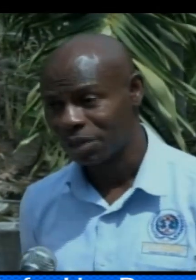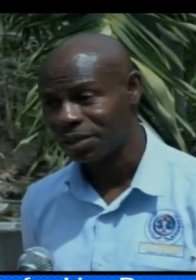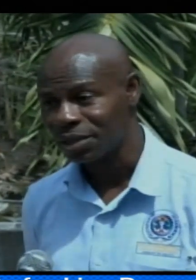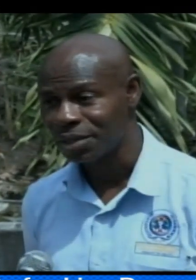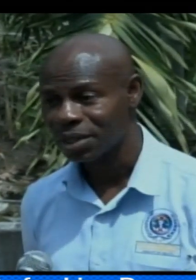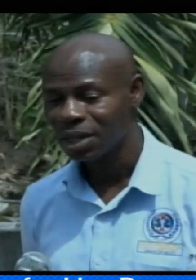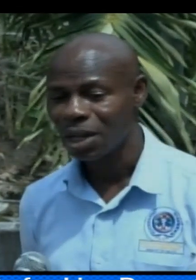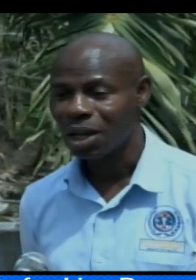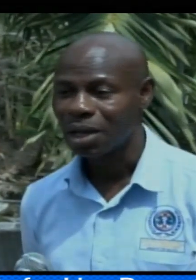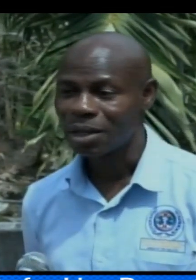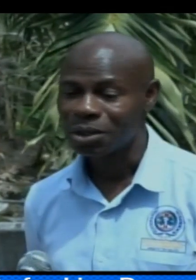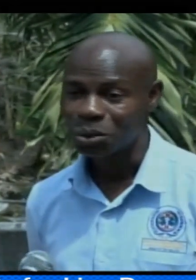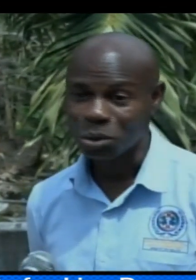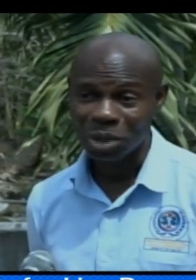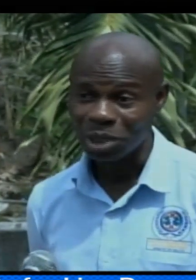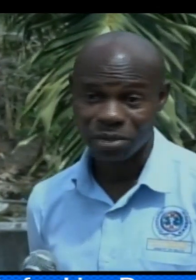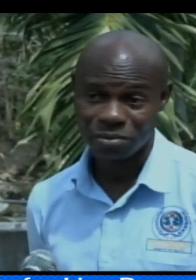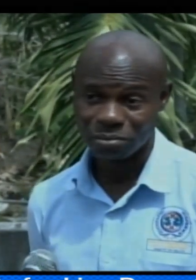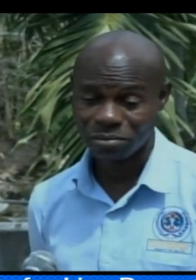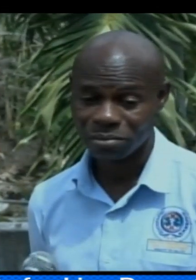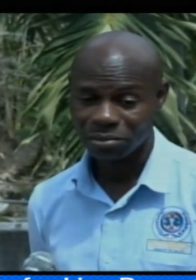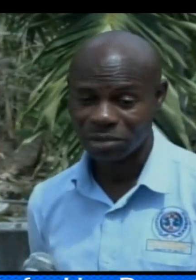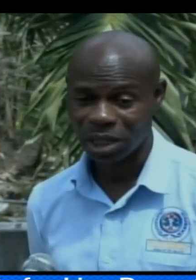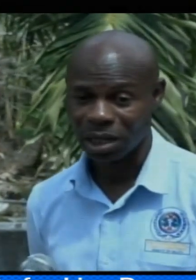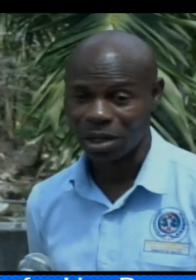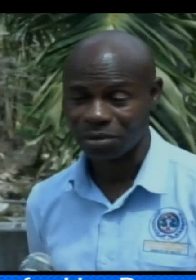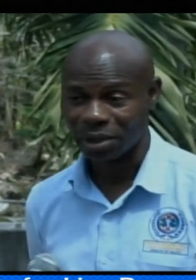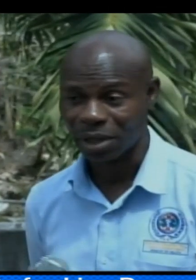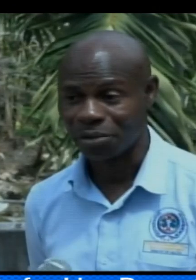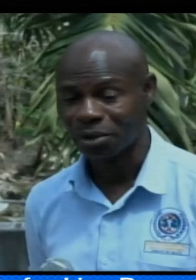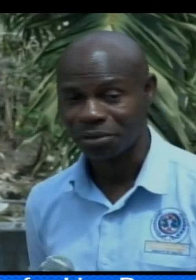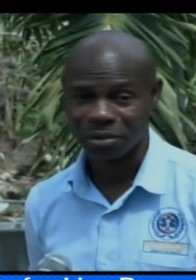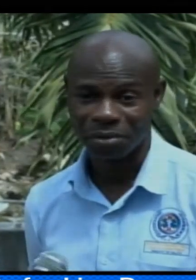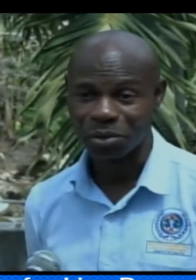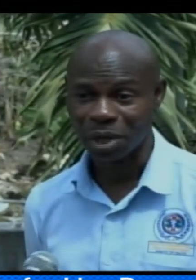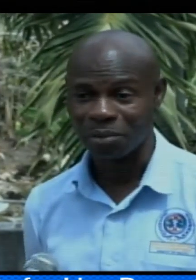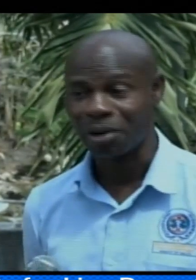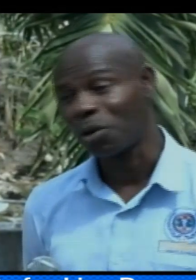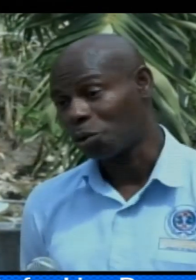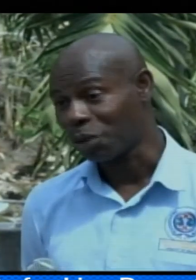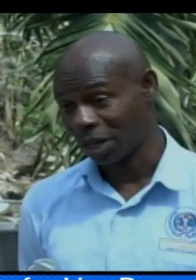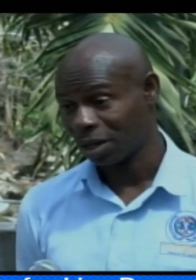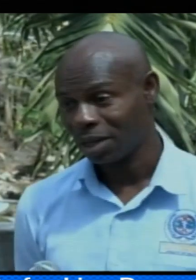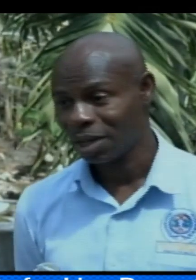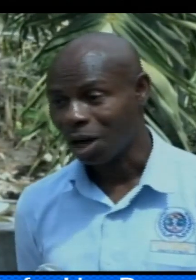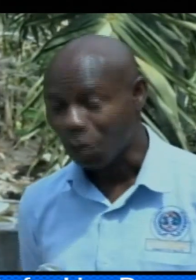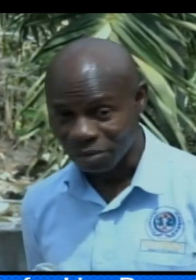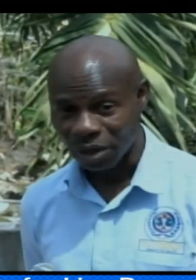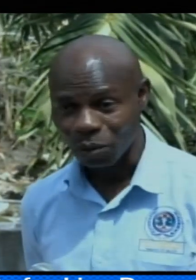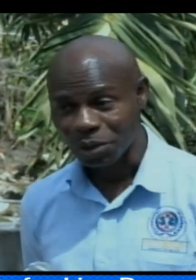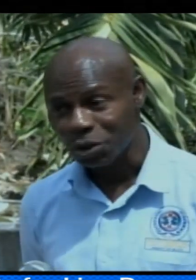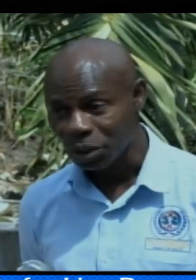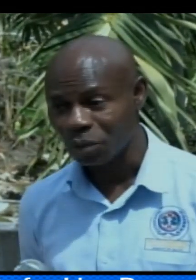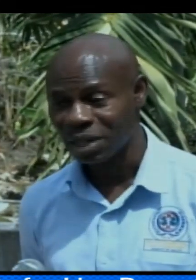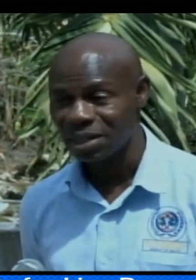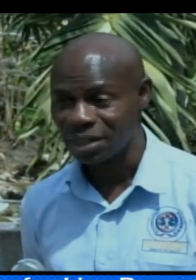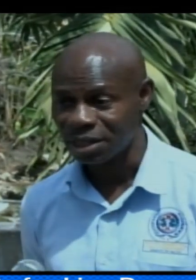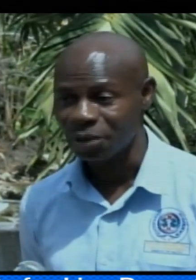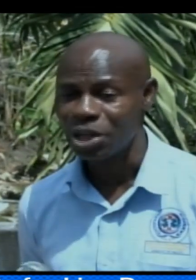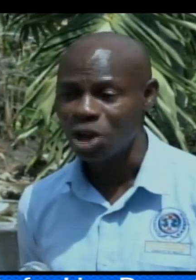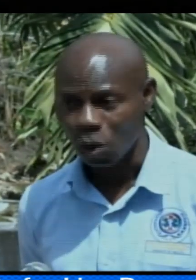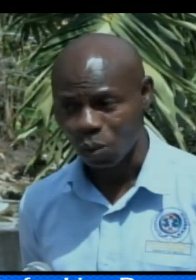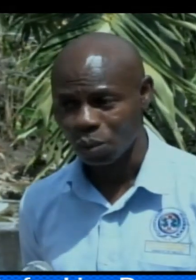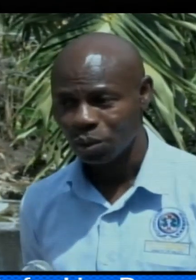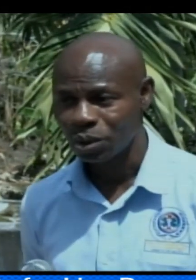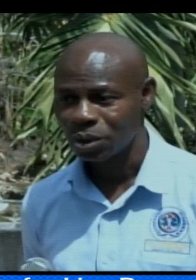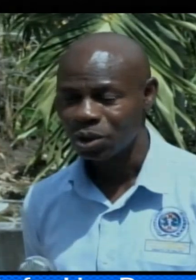the capacities to maybe even take care of an outbreak. However, we're doing what is